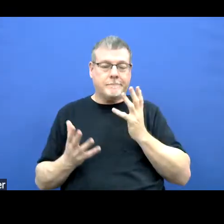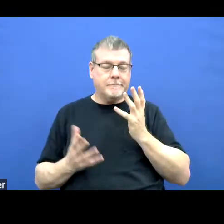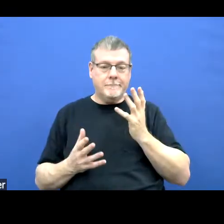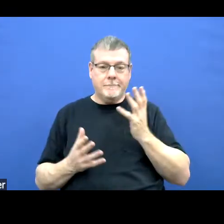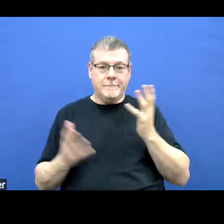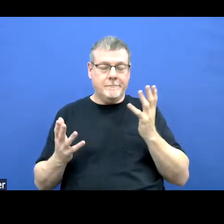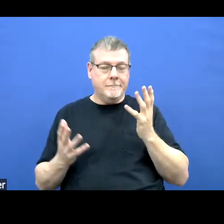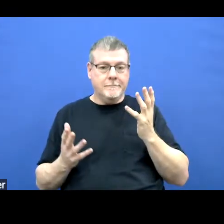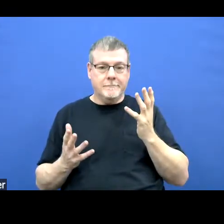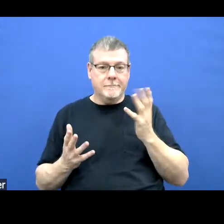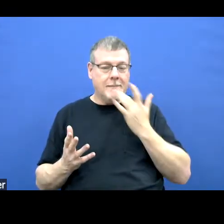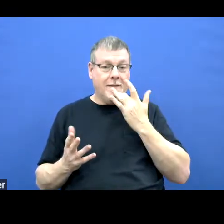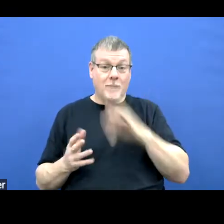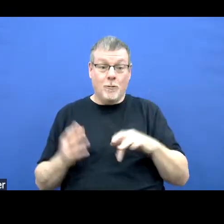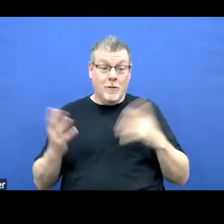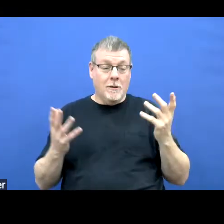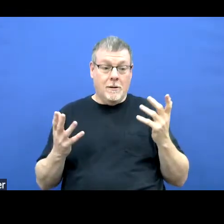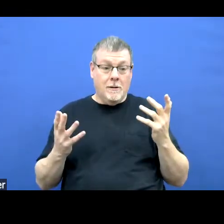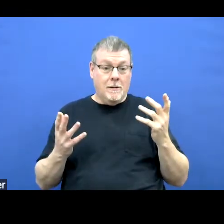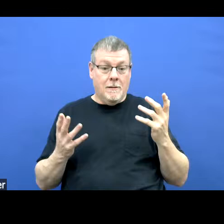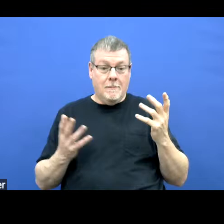we didn't.